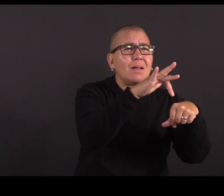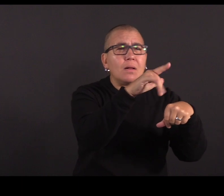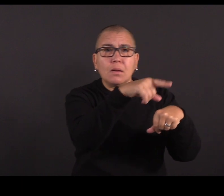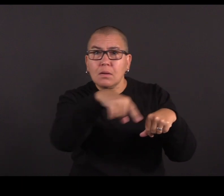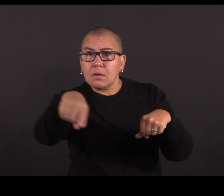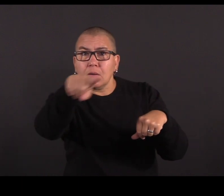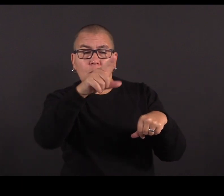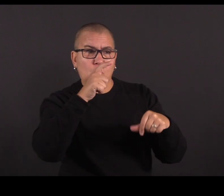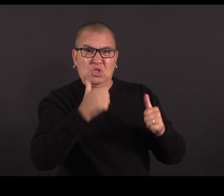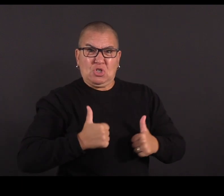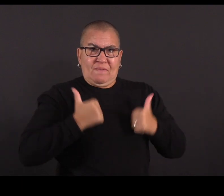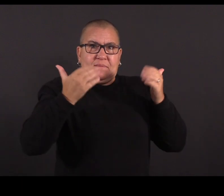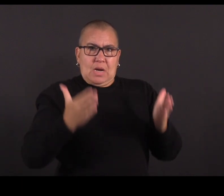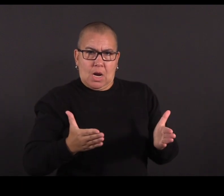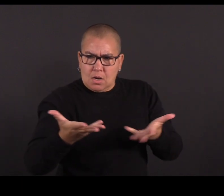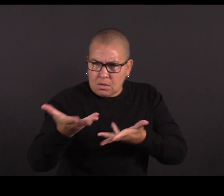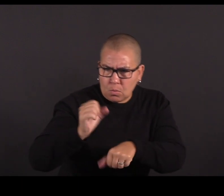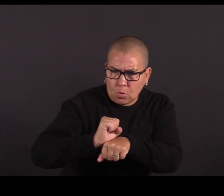who you are working with.